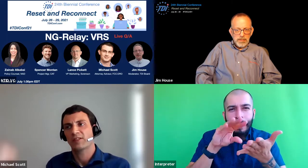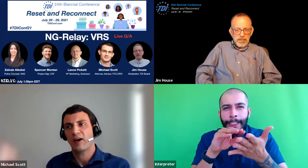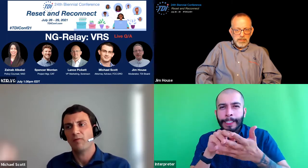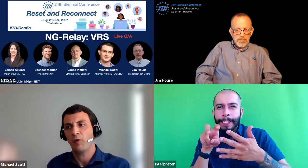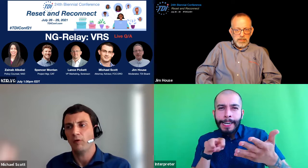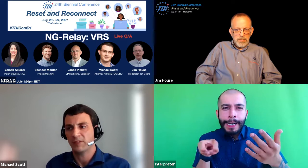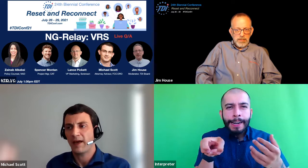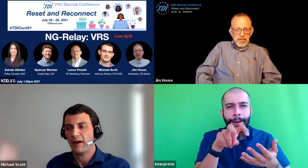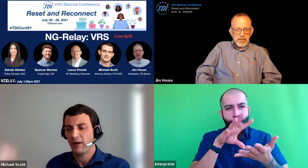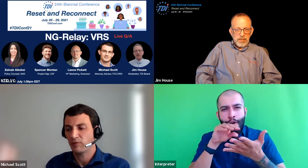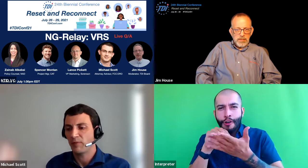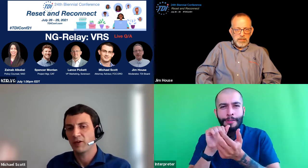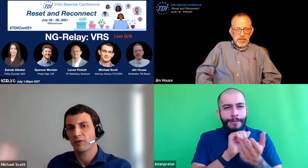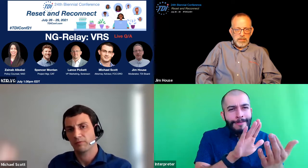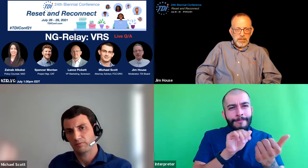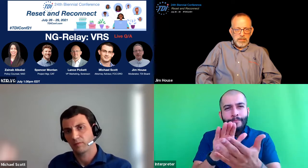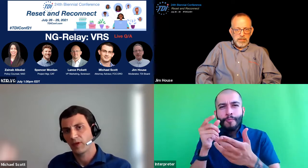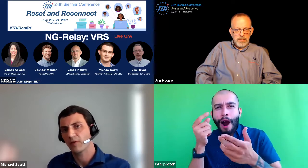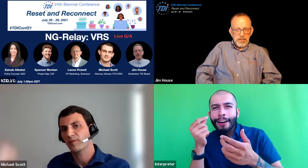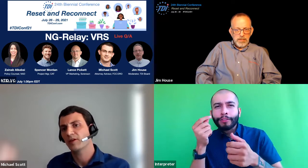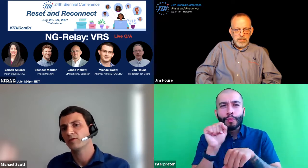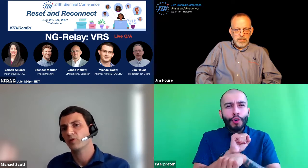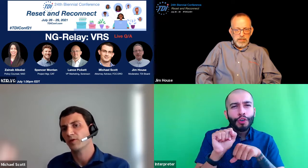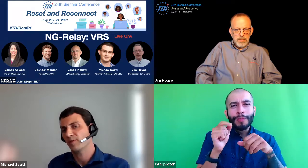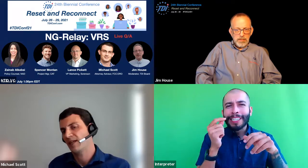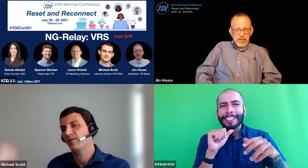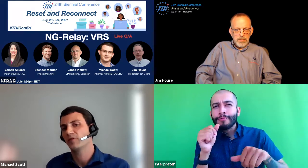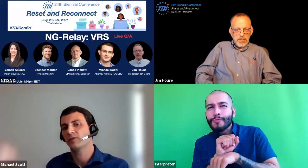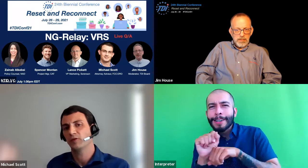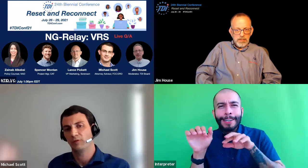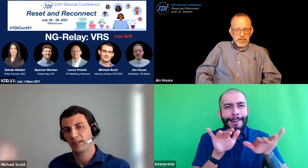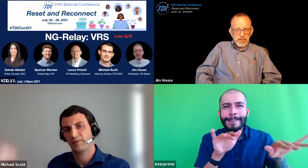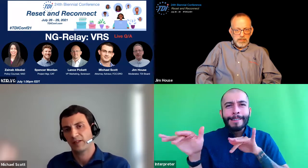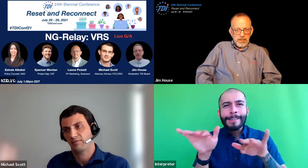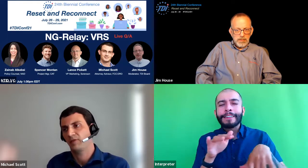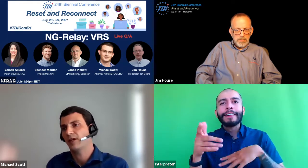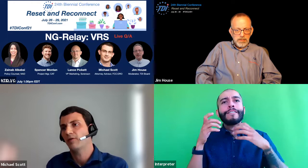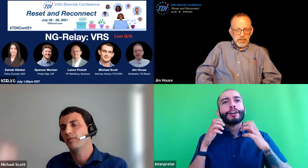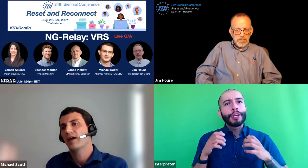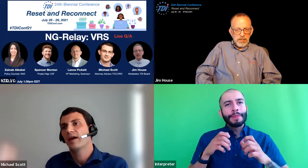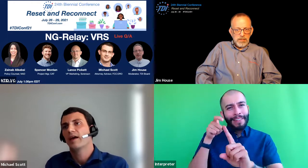I think what's helpful, is when we hear from the consumers, from the individuals who can express,